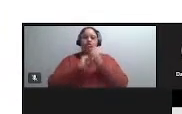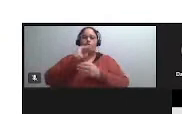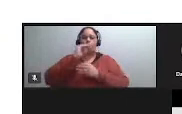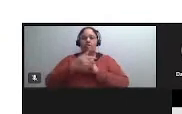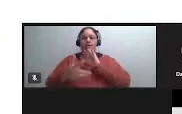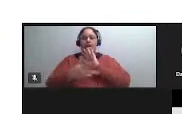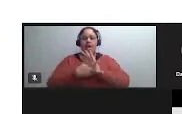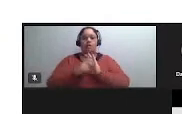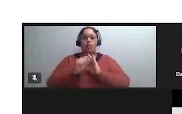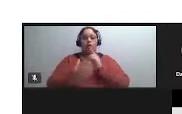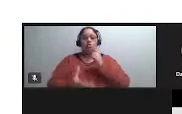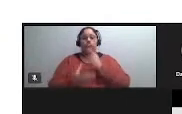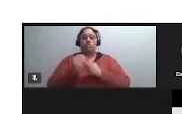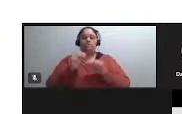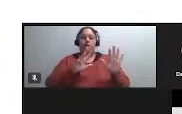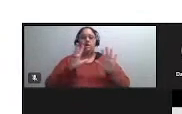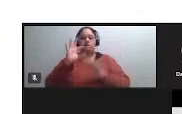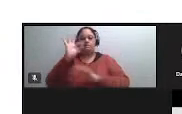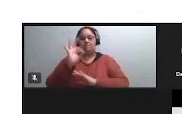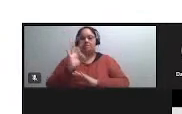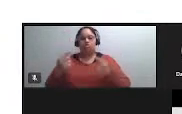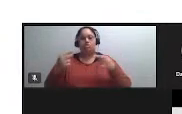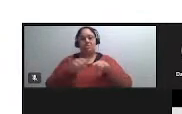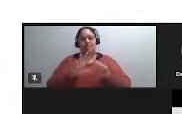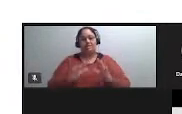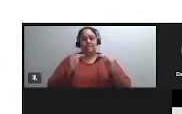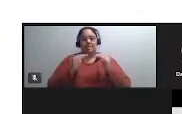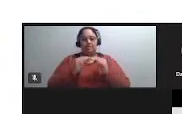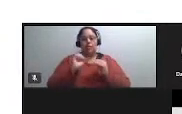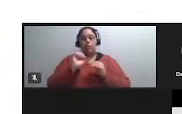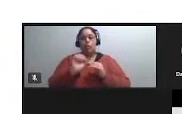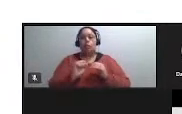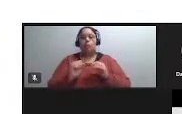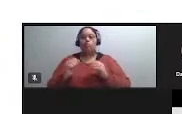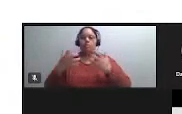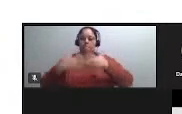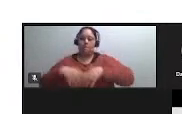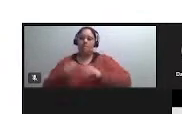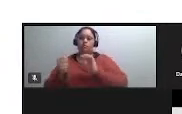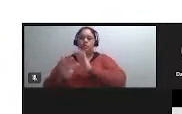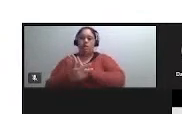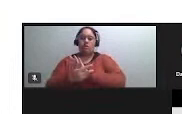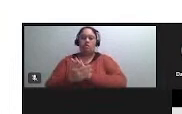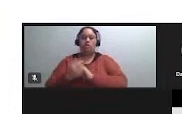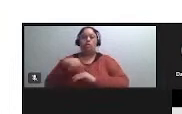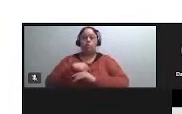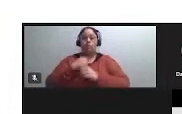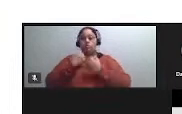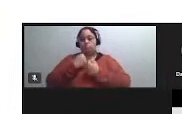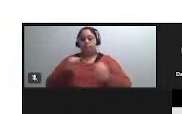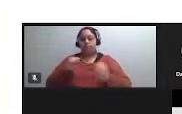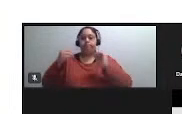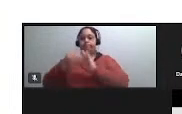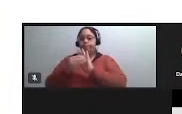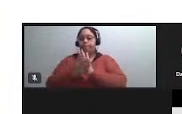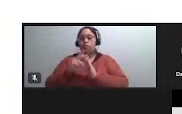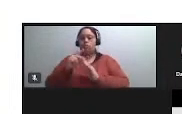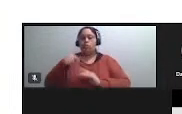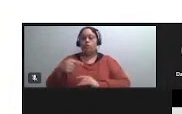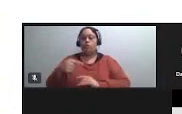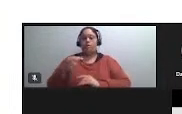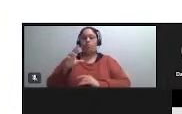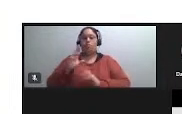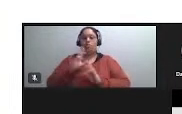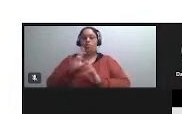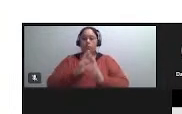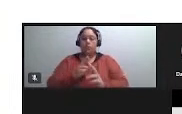achieved a 98% compliance level with the requirements of the Act. We've disclosed in the quarterly, in the QPR